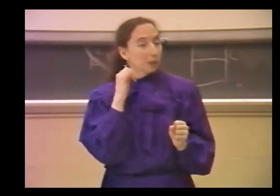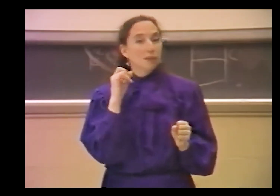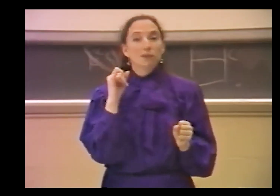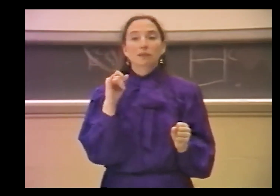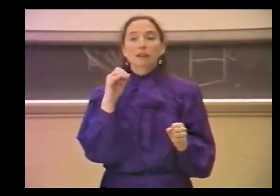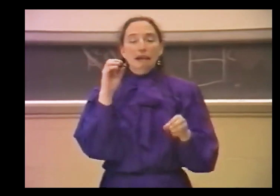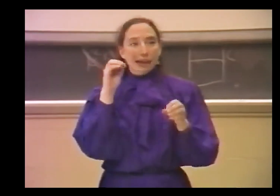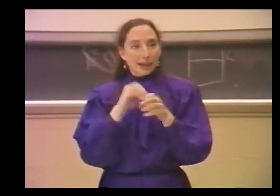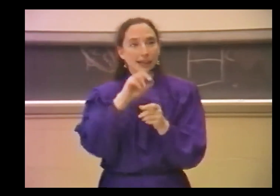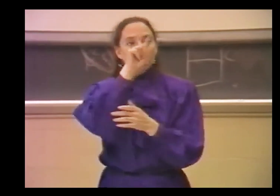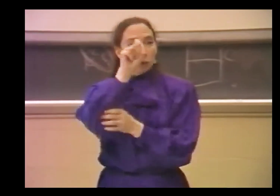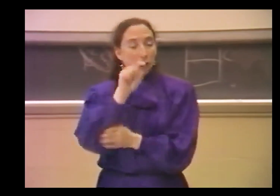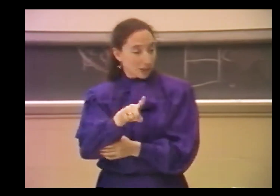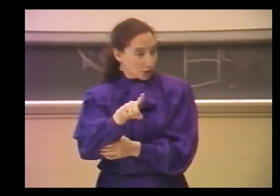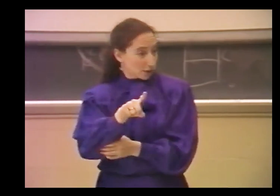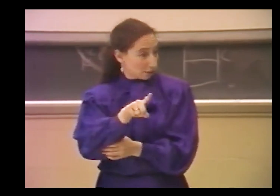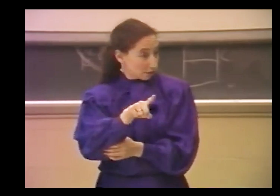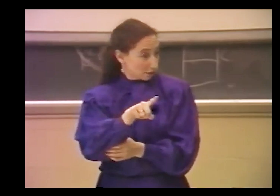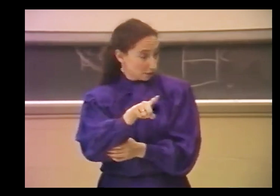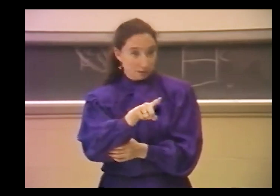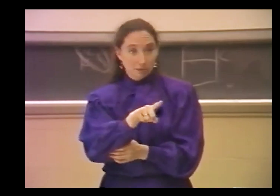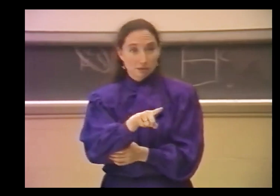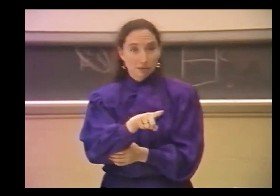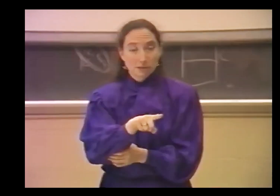example, in a question,